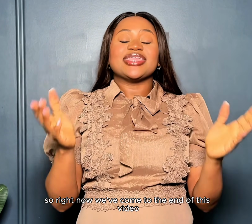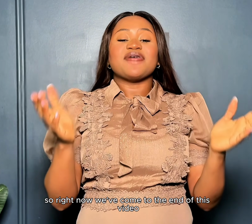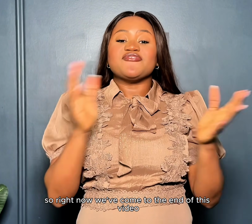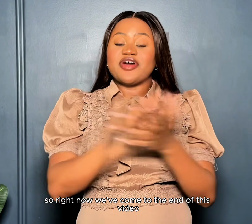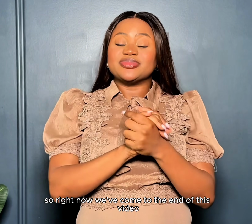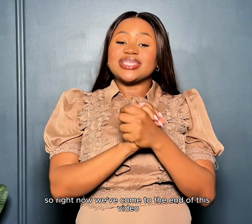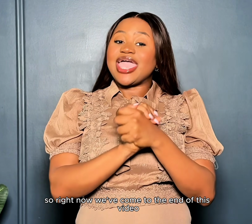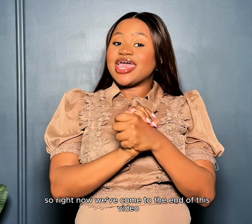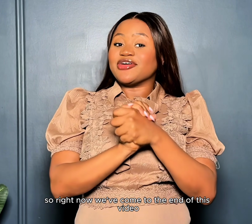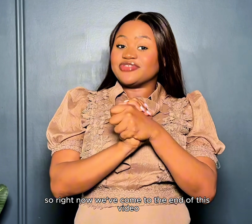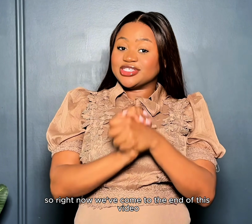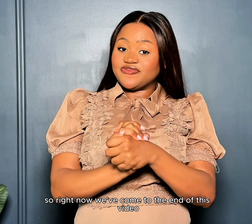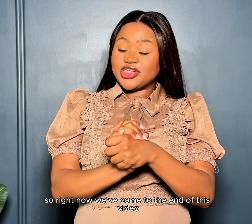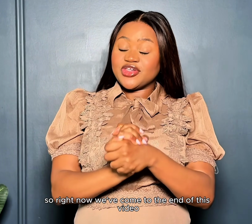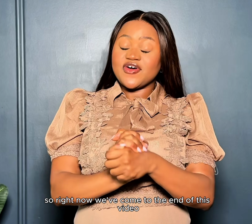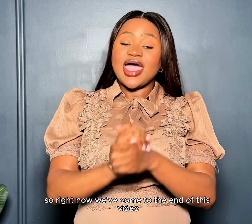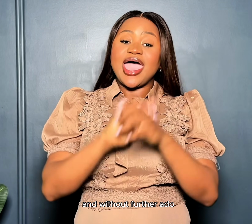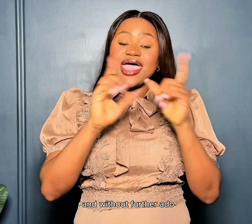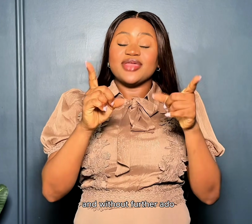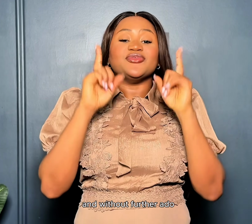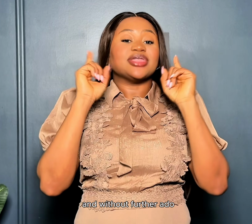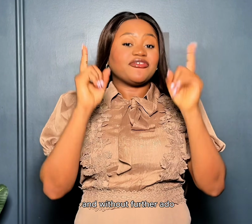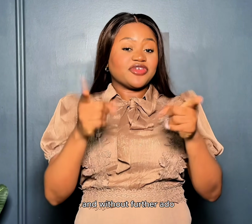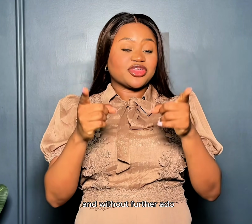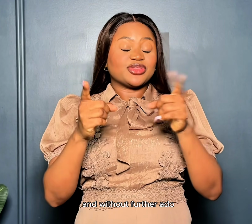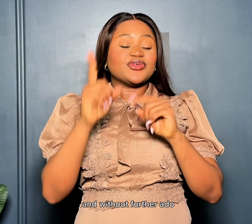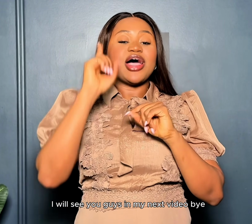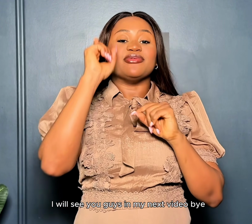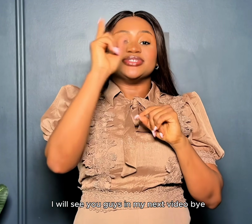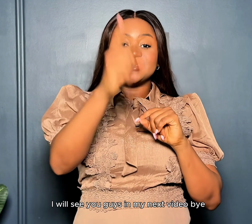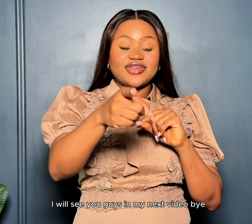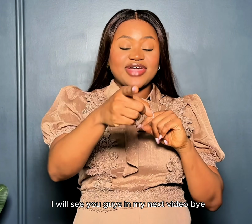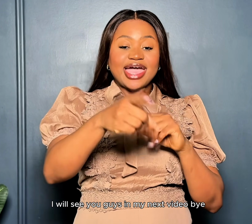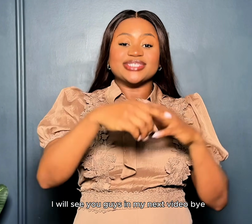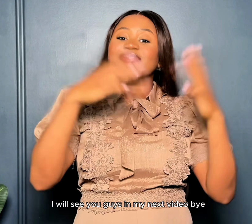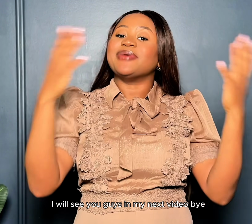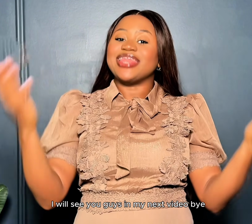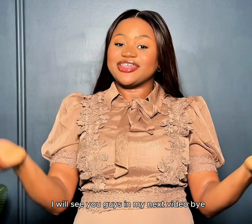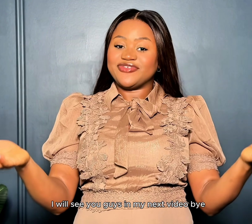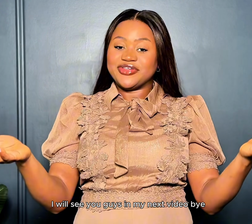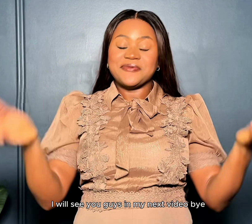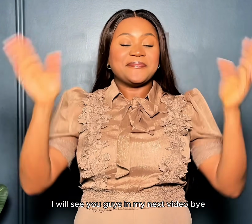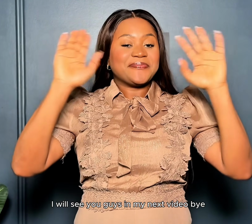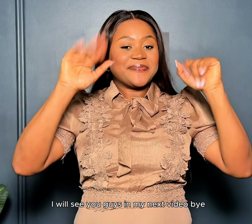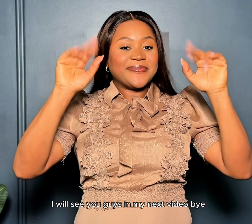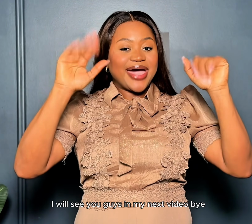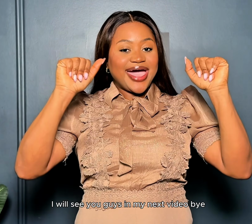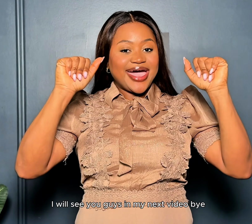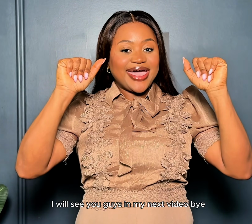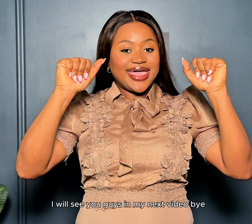now we've come to the end of this video, and without further ado, I will see you guys in my next video. Bye.